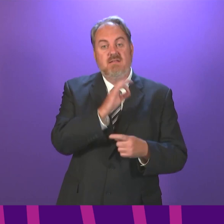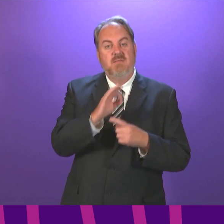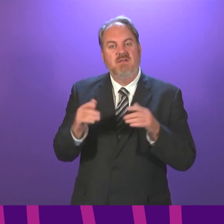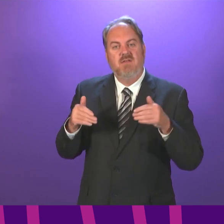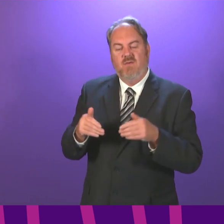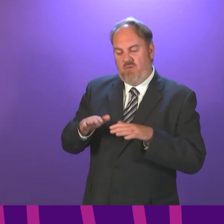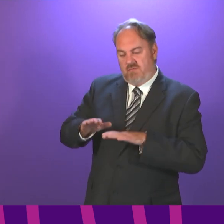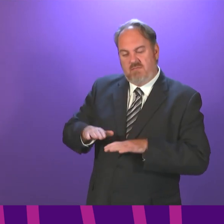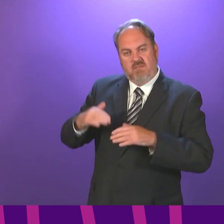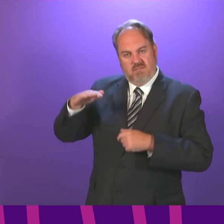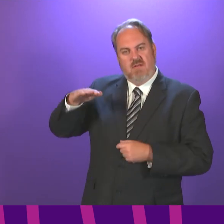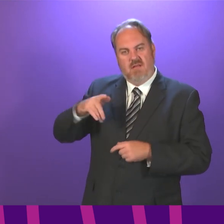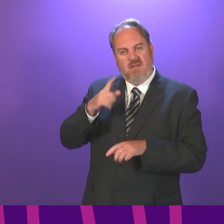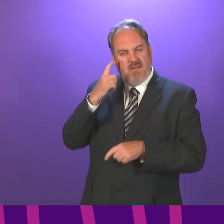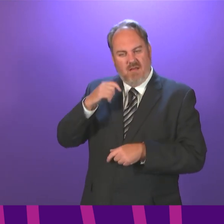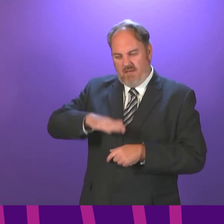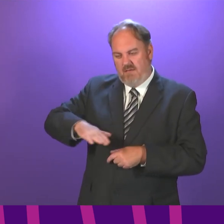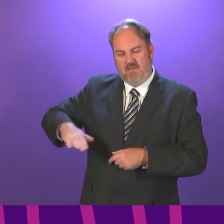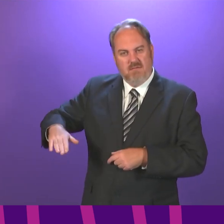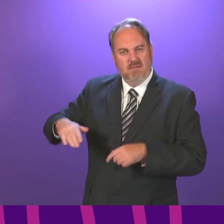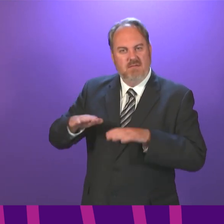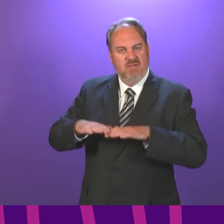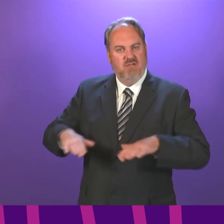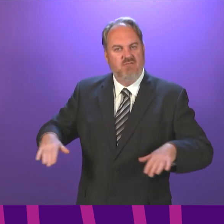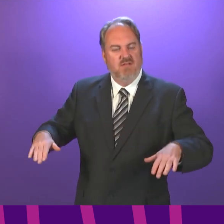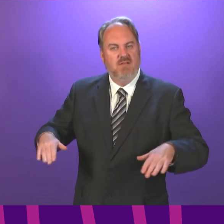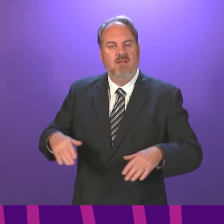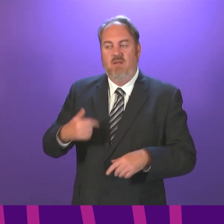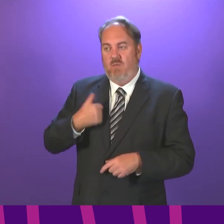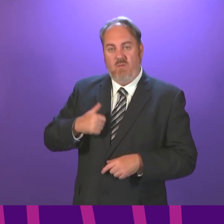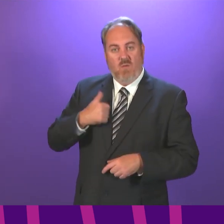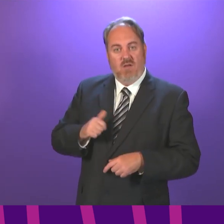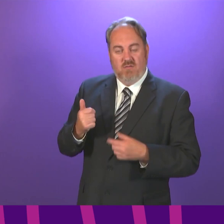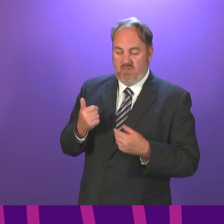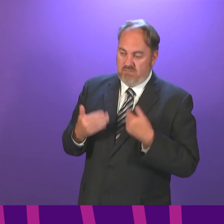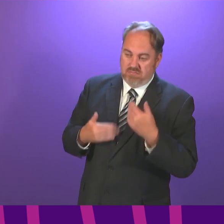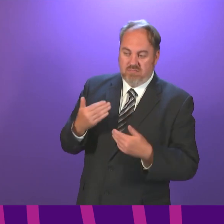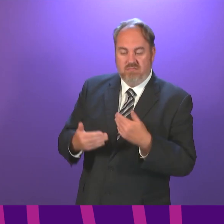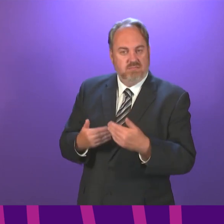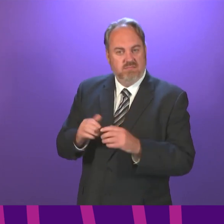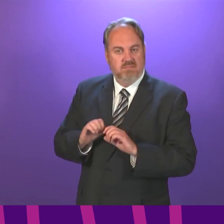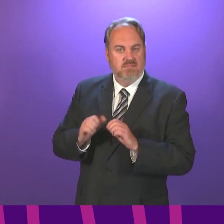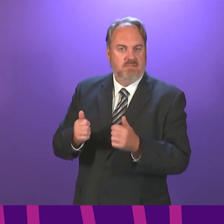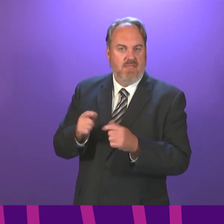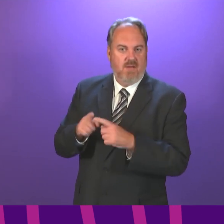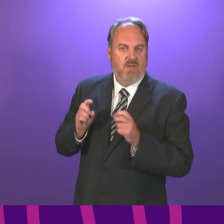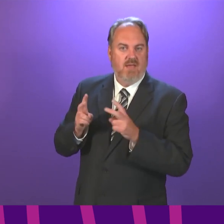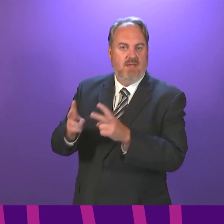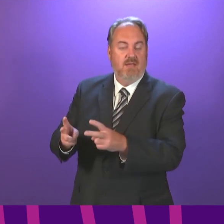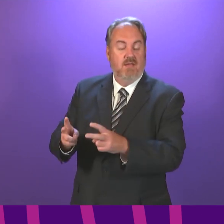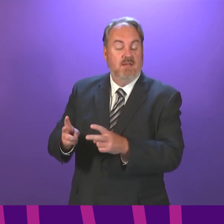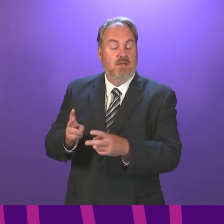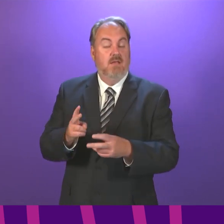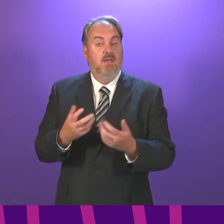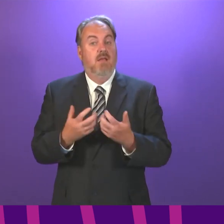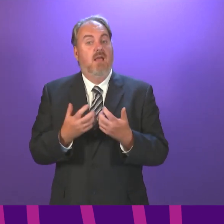about the ability of parents to go in there again. We do want to move forward in that direction. The decision